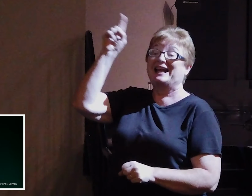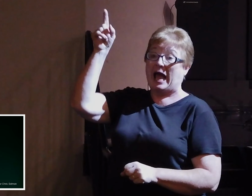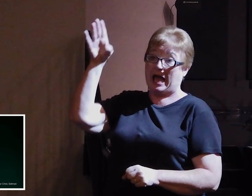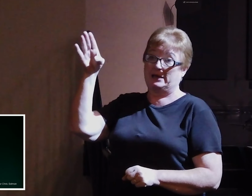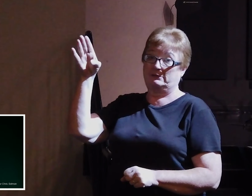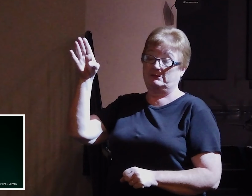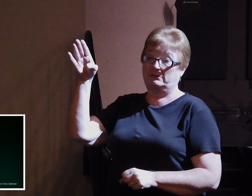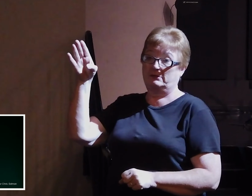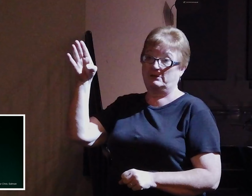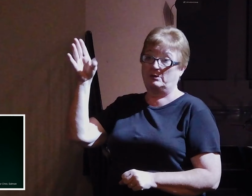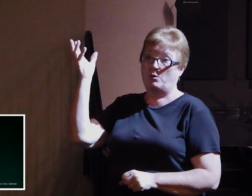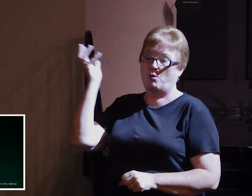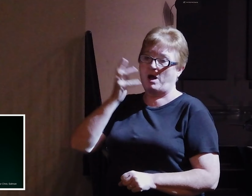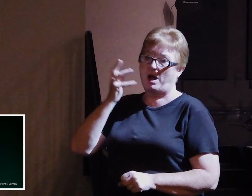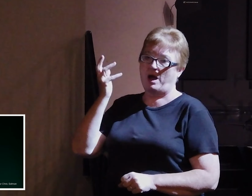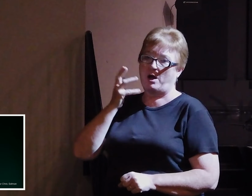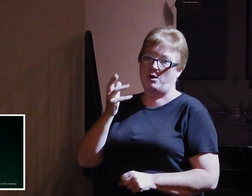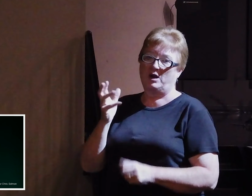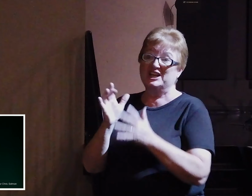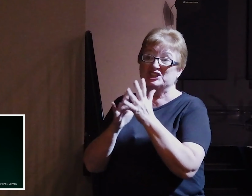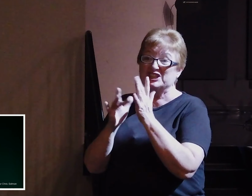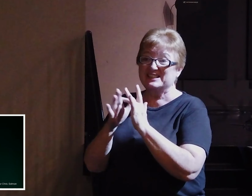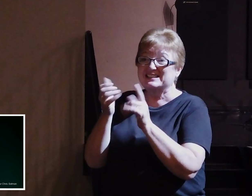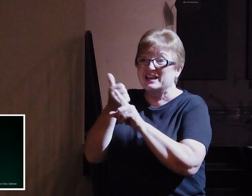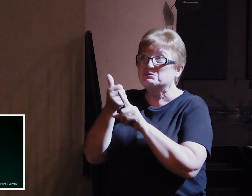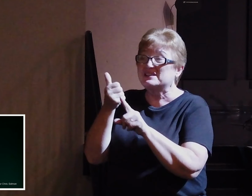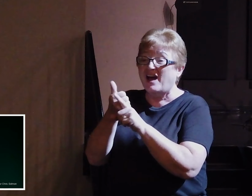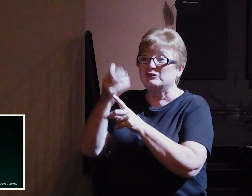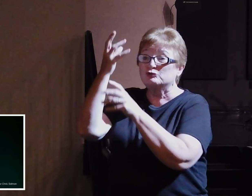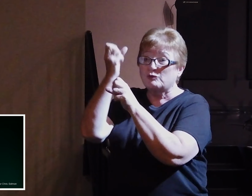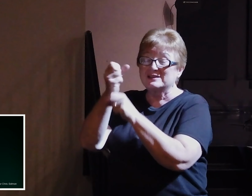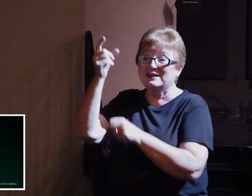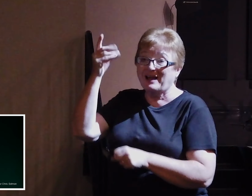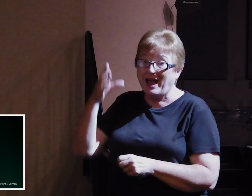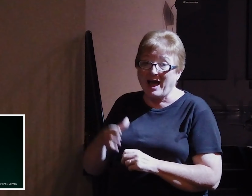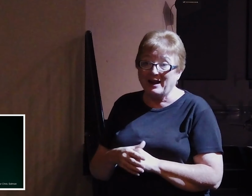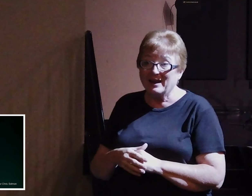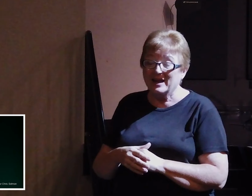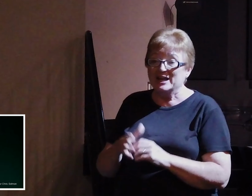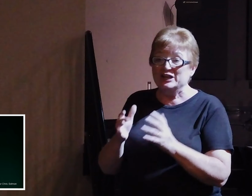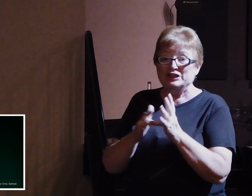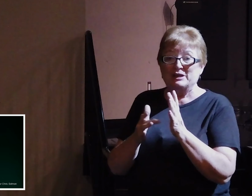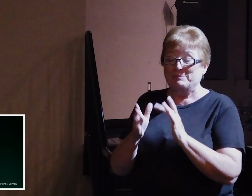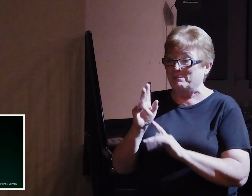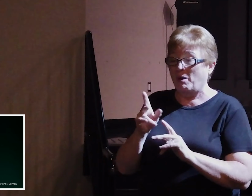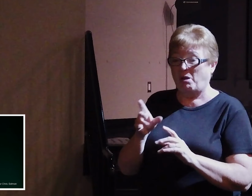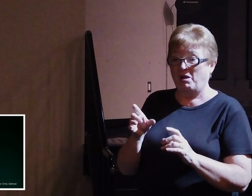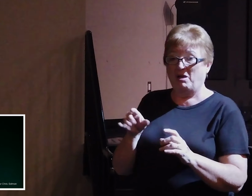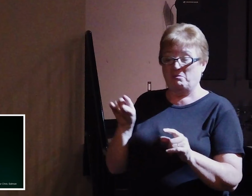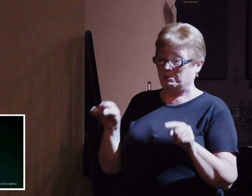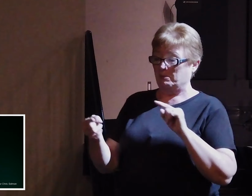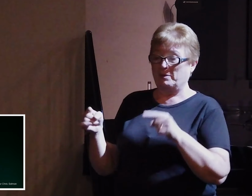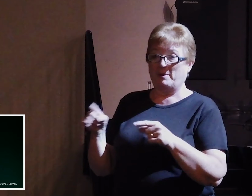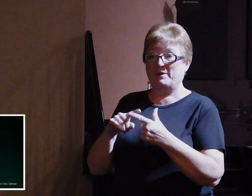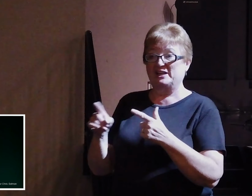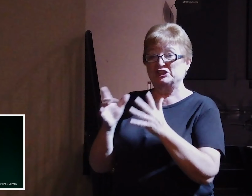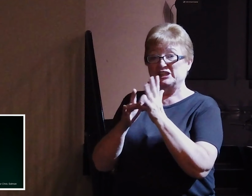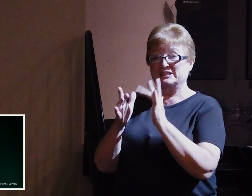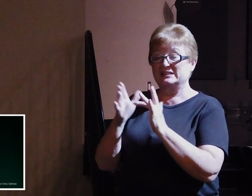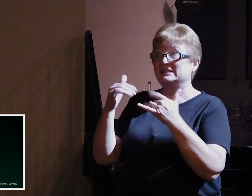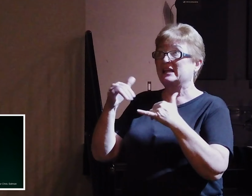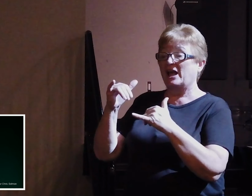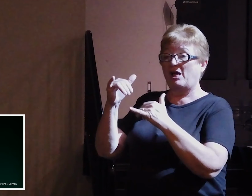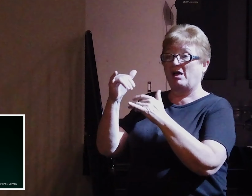Whoa. Jesus being reviled is entrusting himself to the Father who